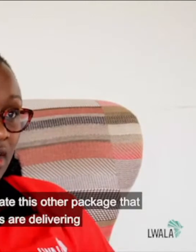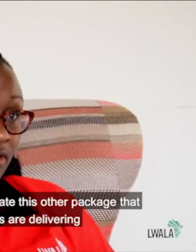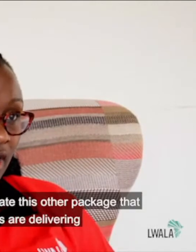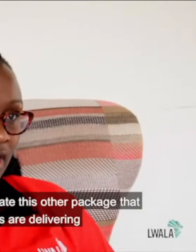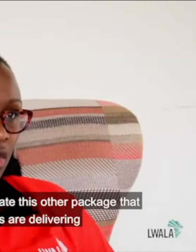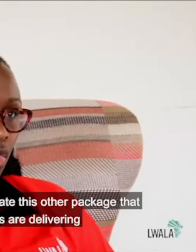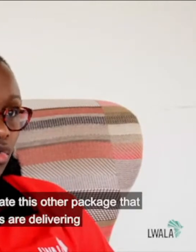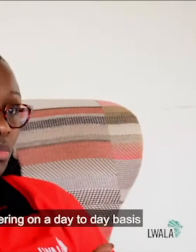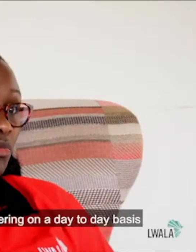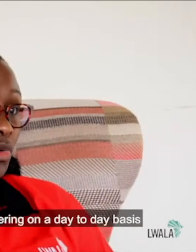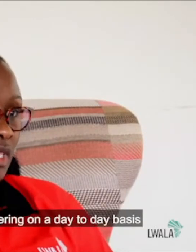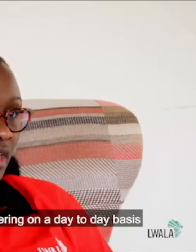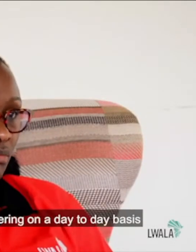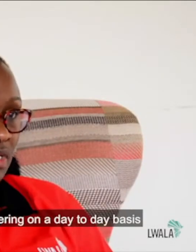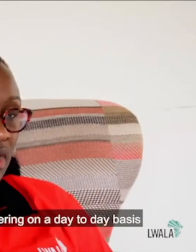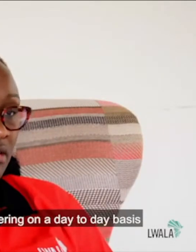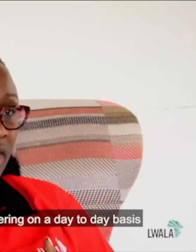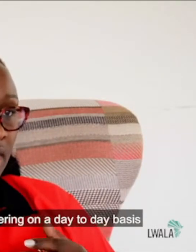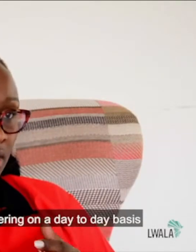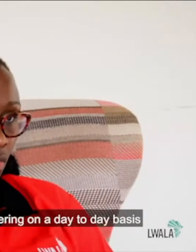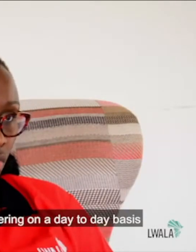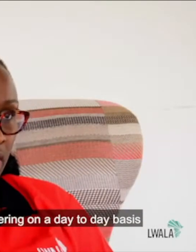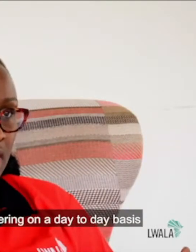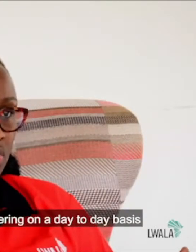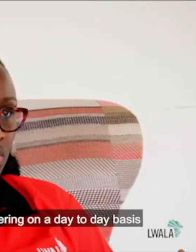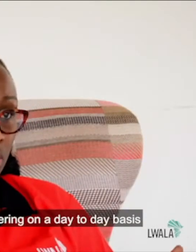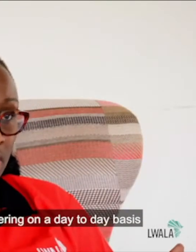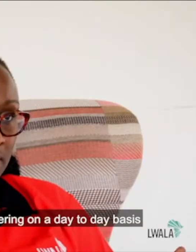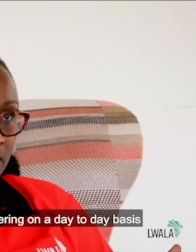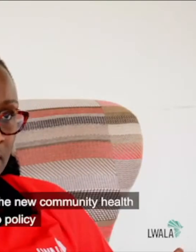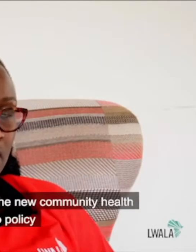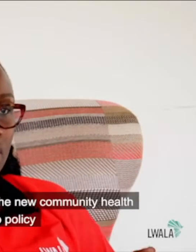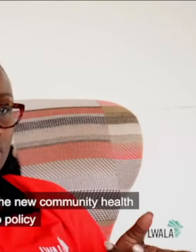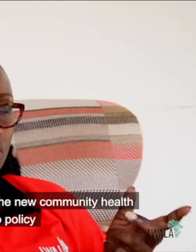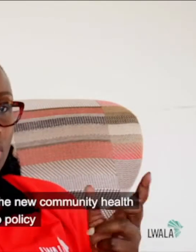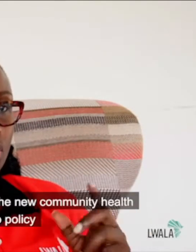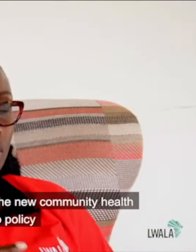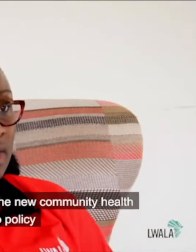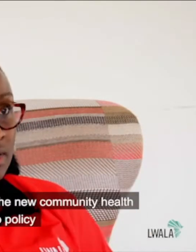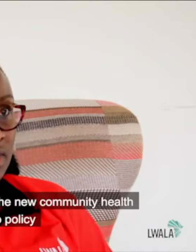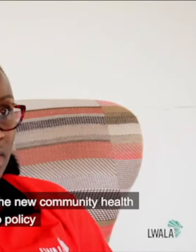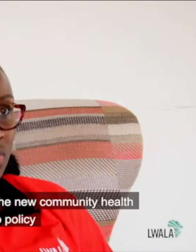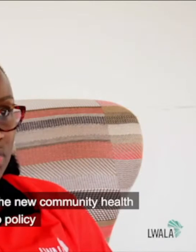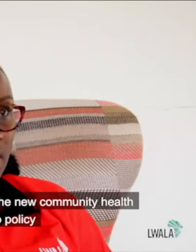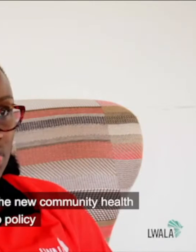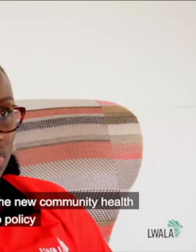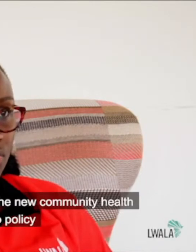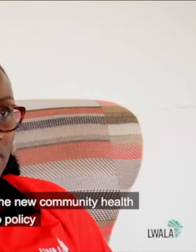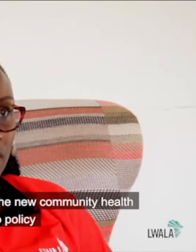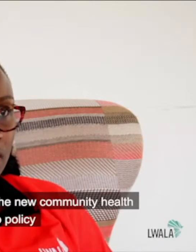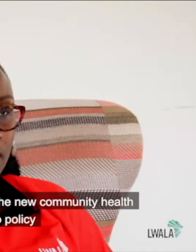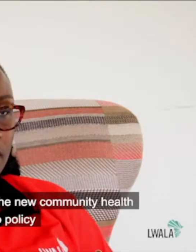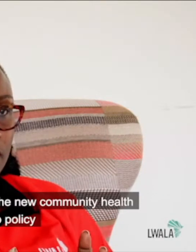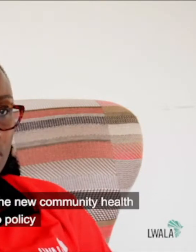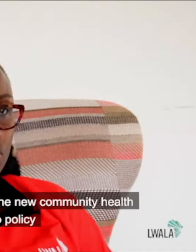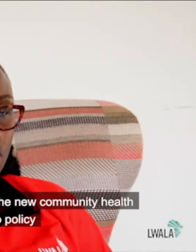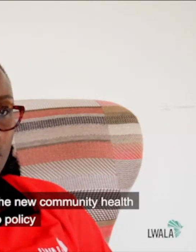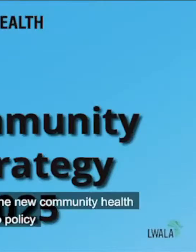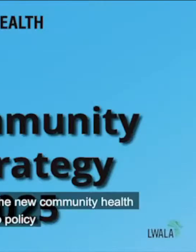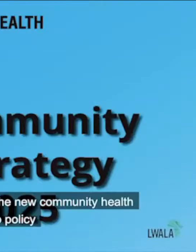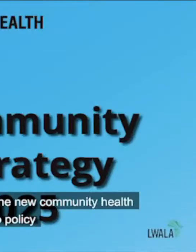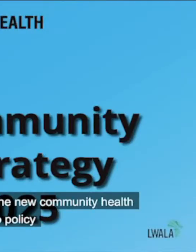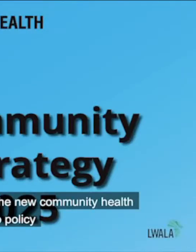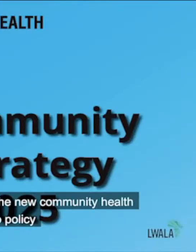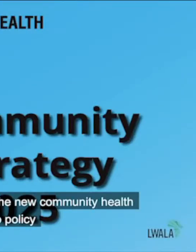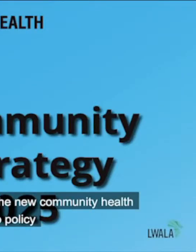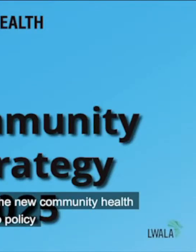are delivering on top of what they have been delivering on a day-to-day basis. So last year there was the launch of the new